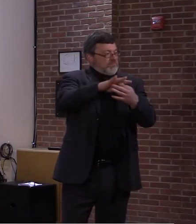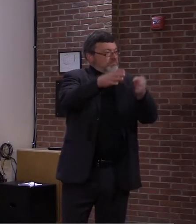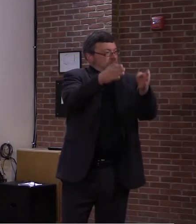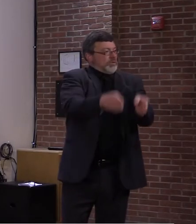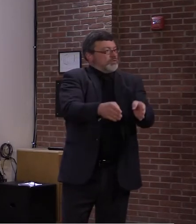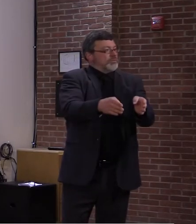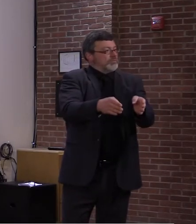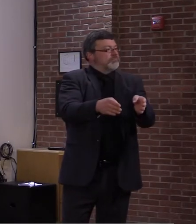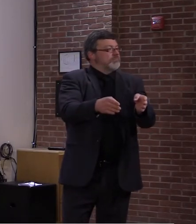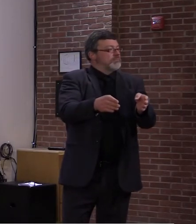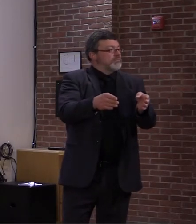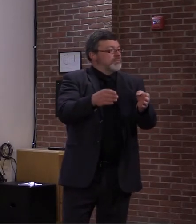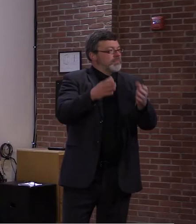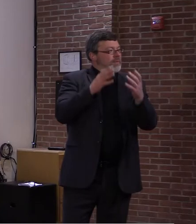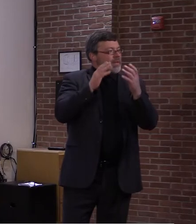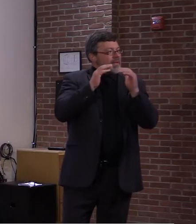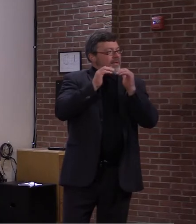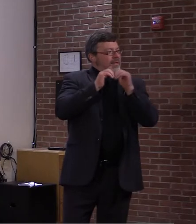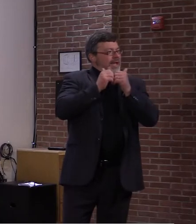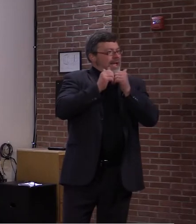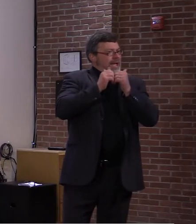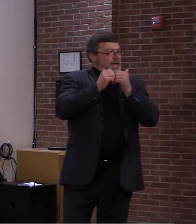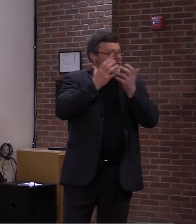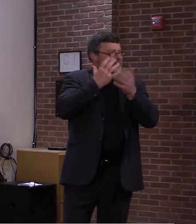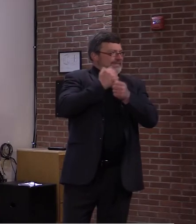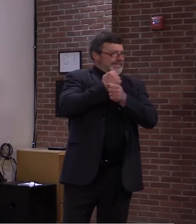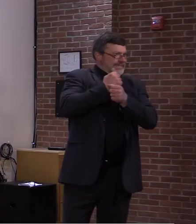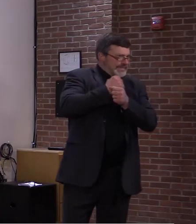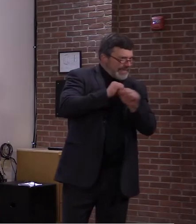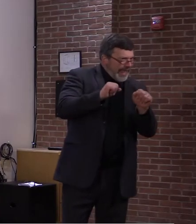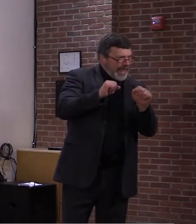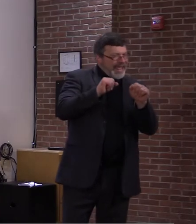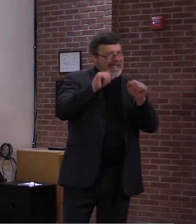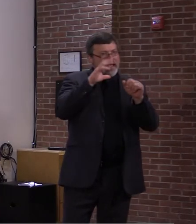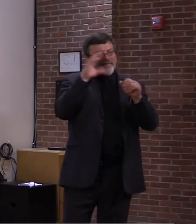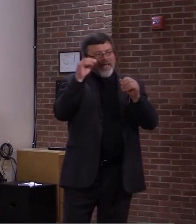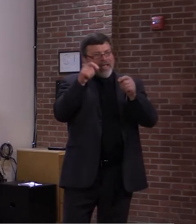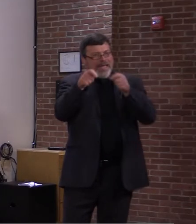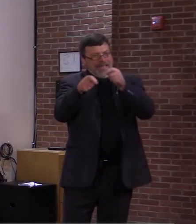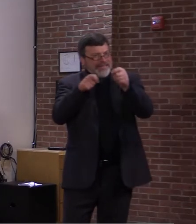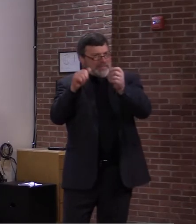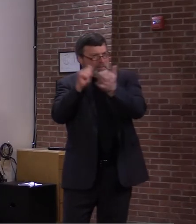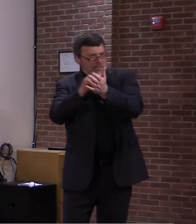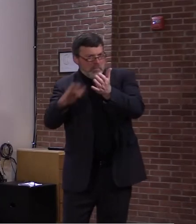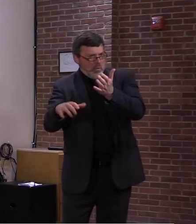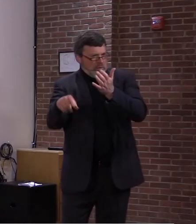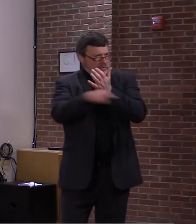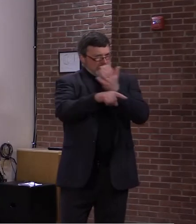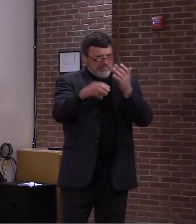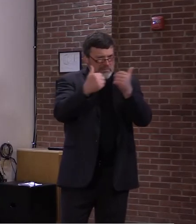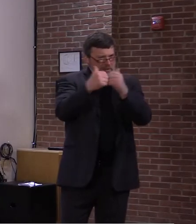regulated abortions and some of the healthcare repercussions that can happen if they have unsafe ones?